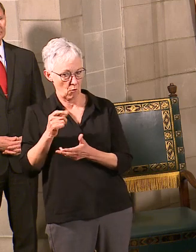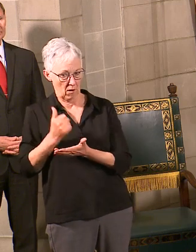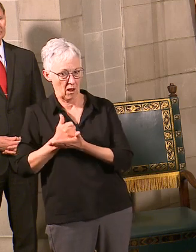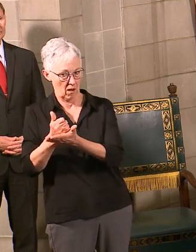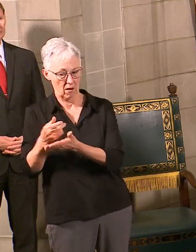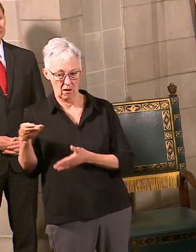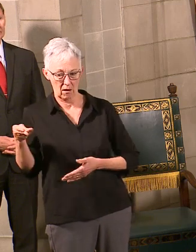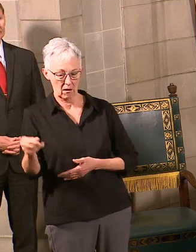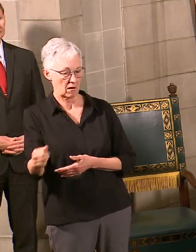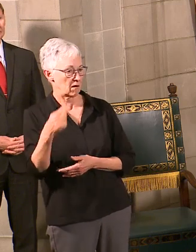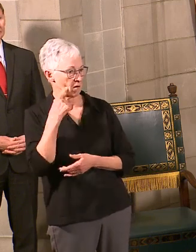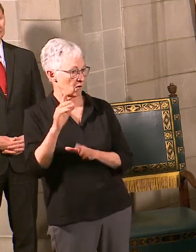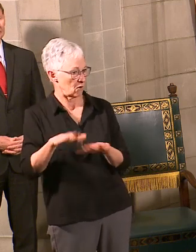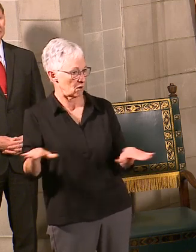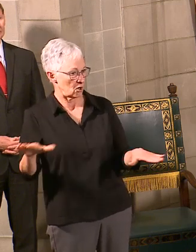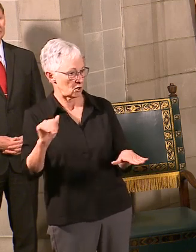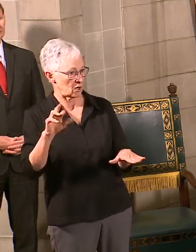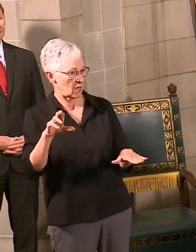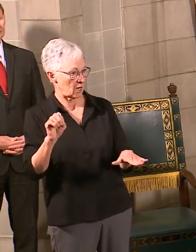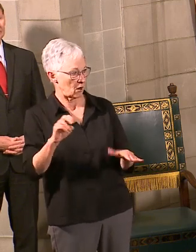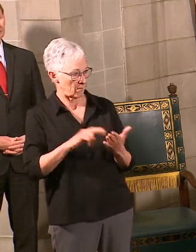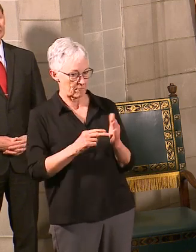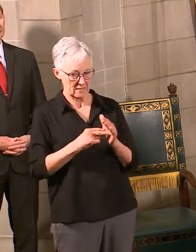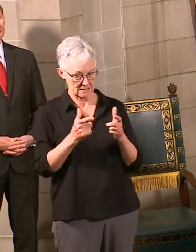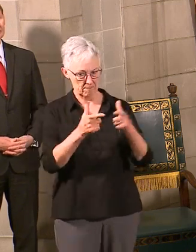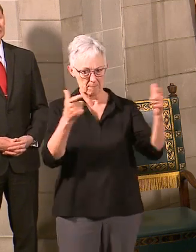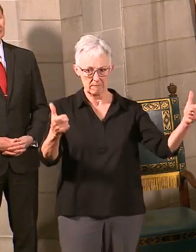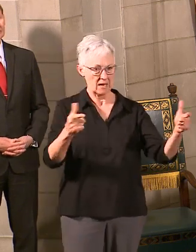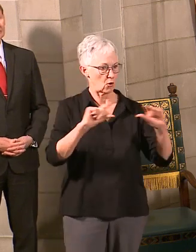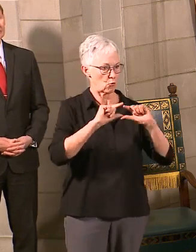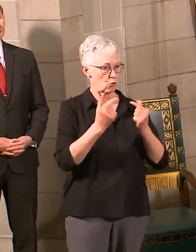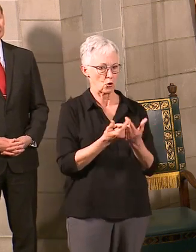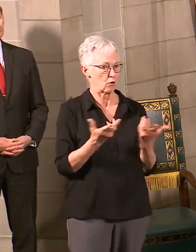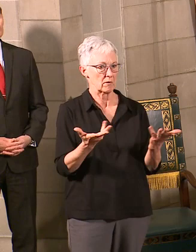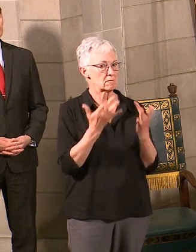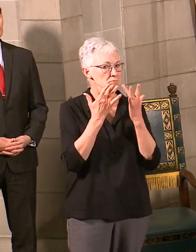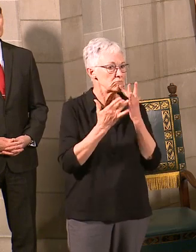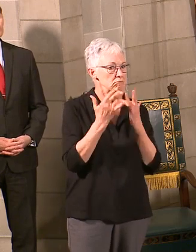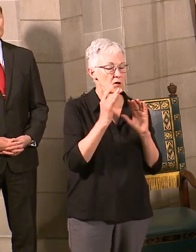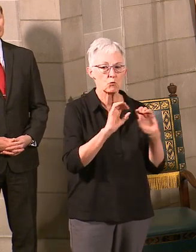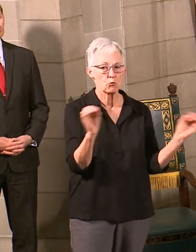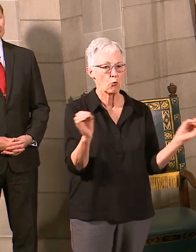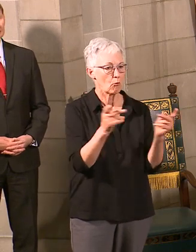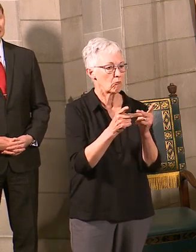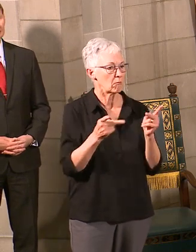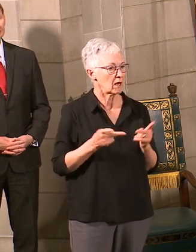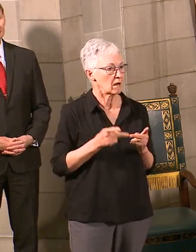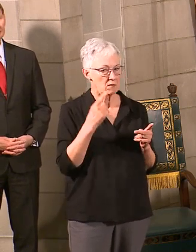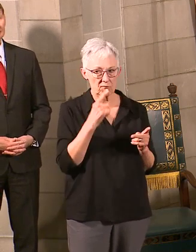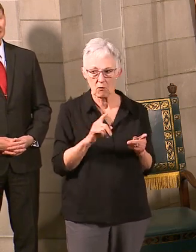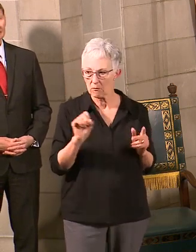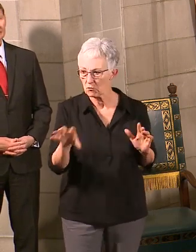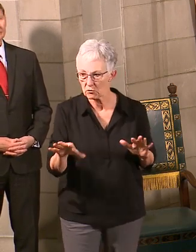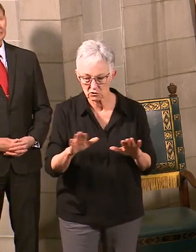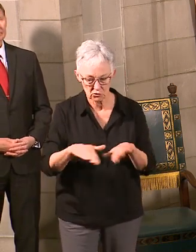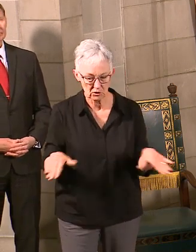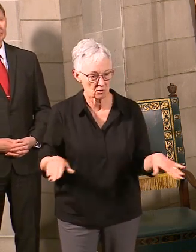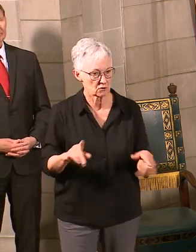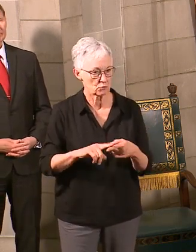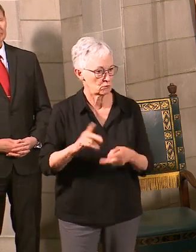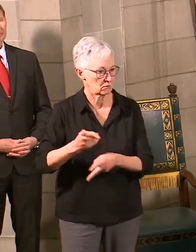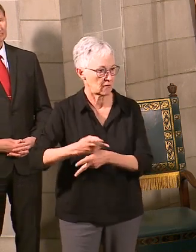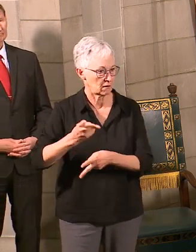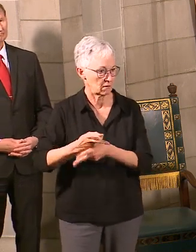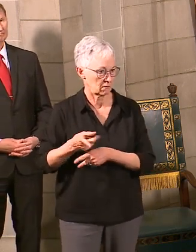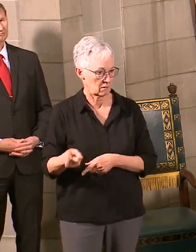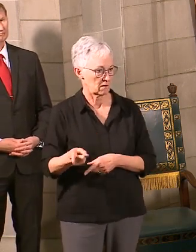access to safe, high-quality child care for their children while they either look for work or continued to work to provide for their